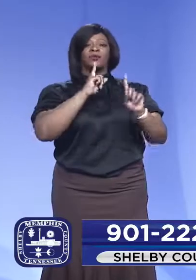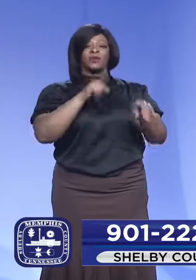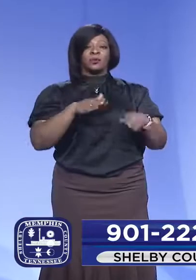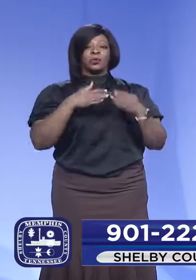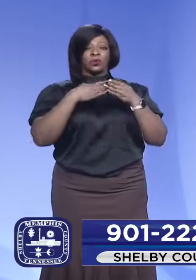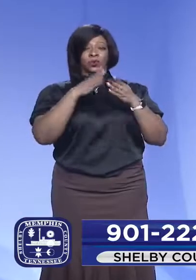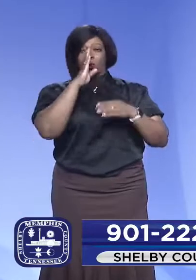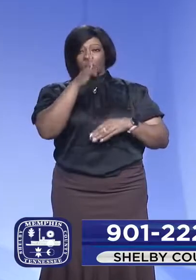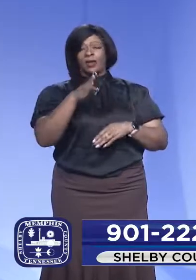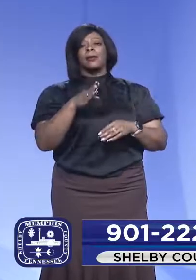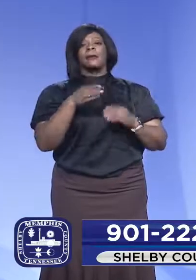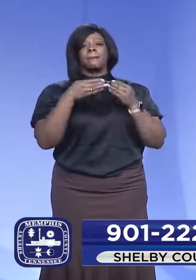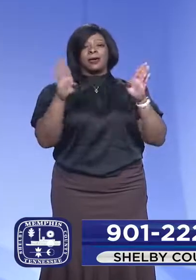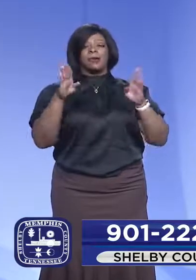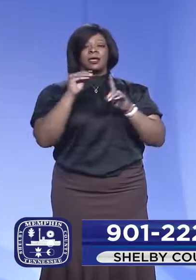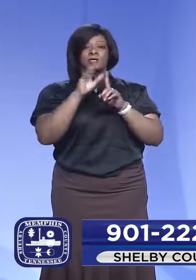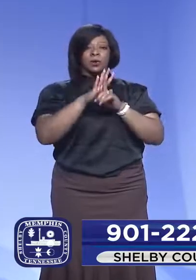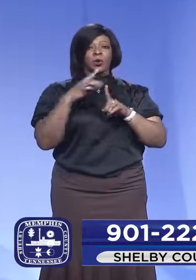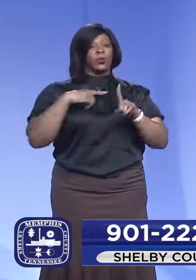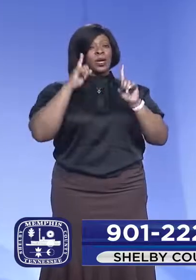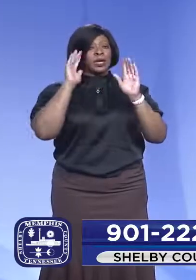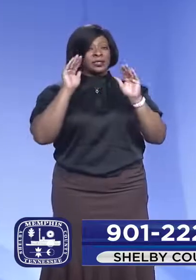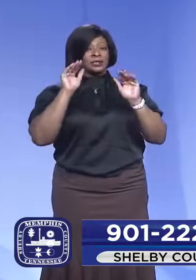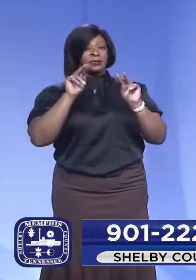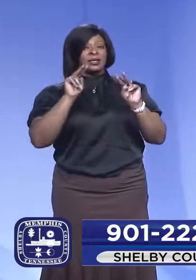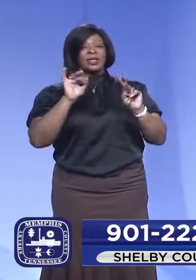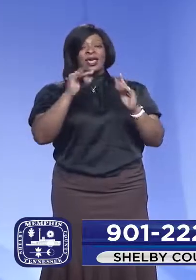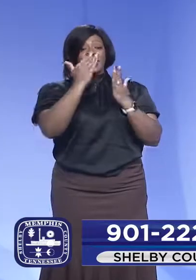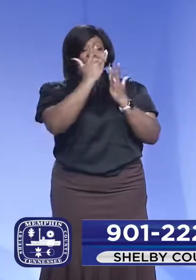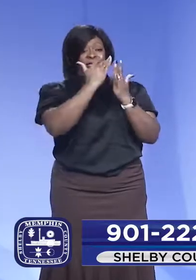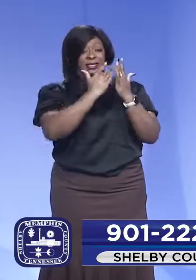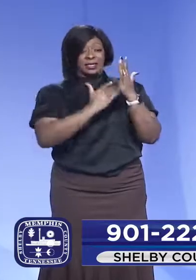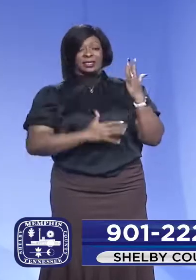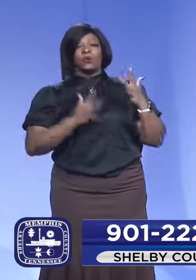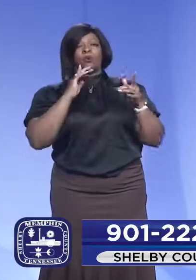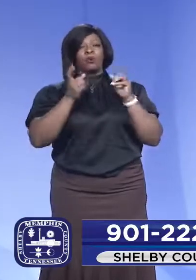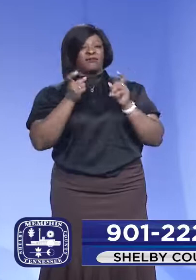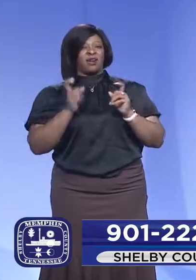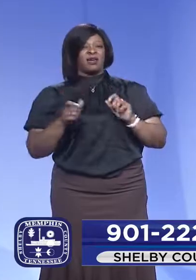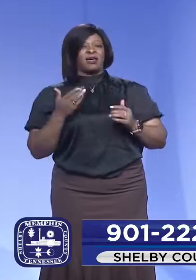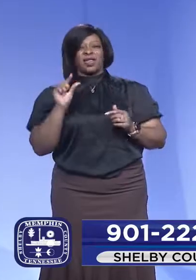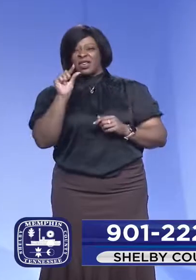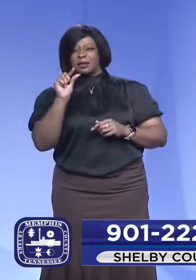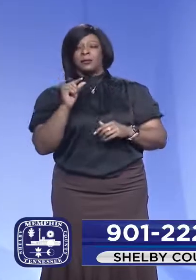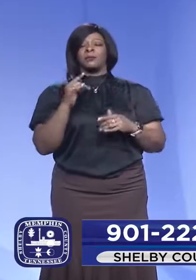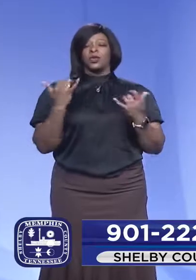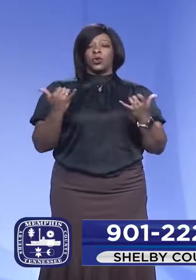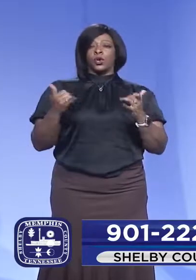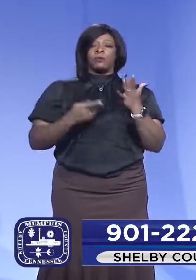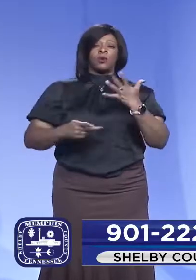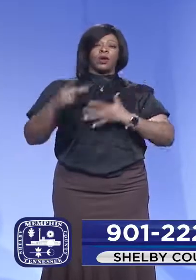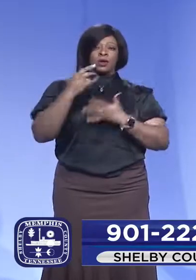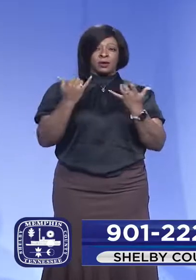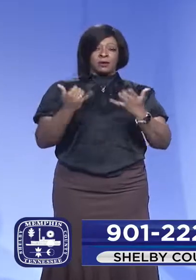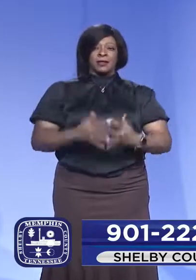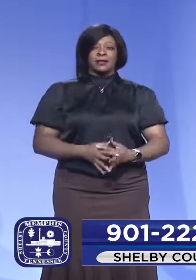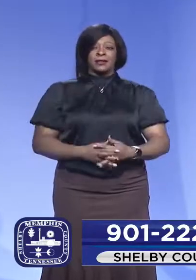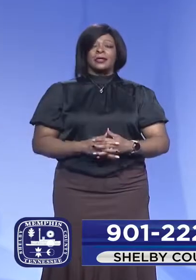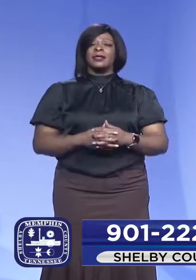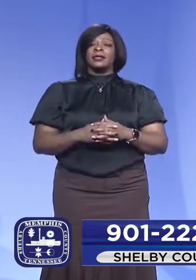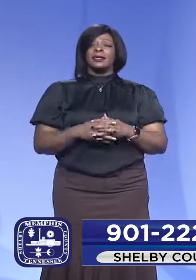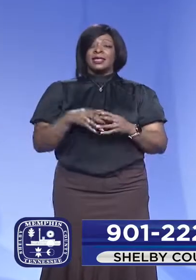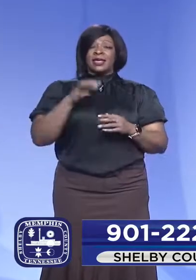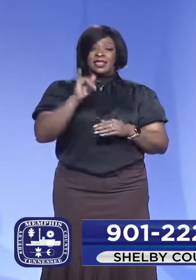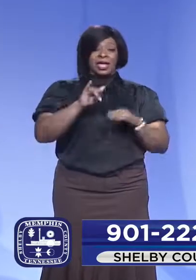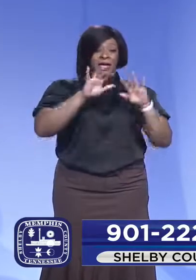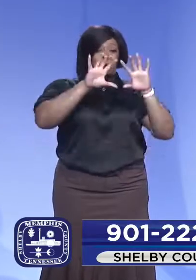public exposure. We do anticipate that that list may be revised slightly, but that's the current priorities. And then within